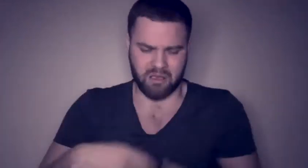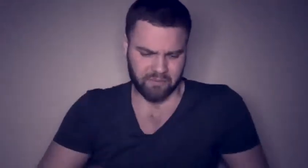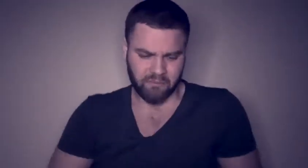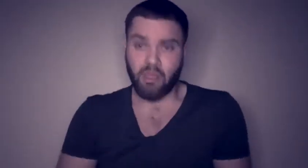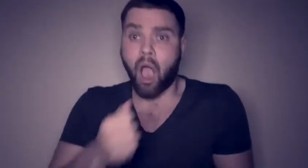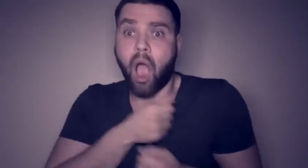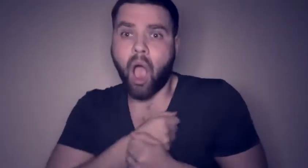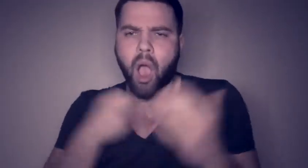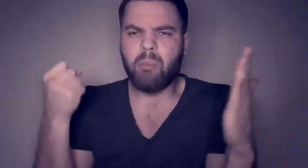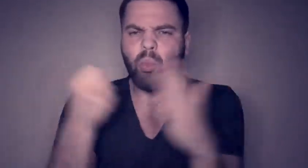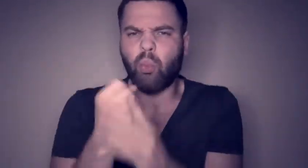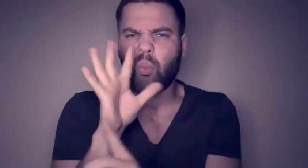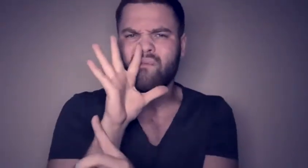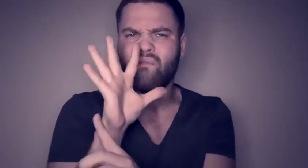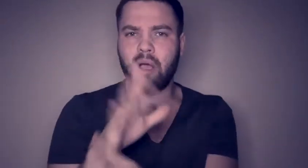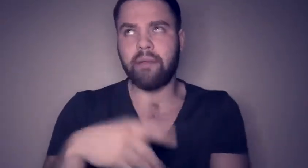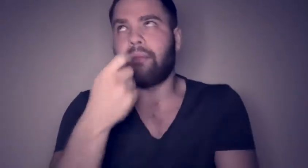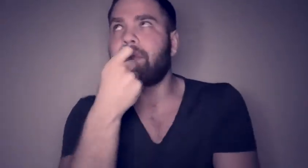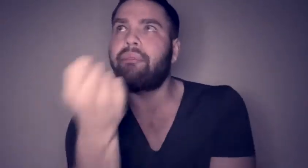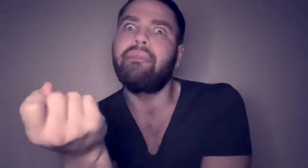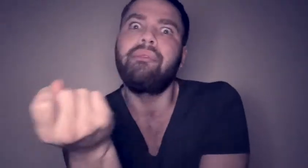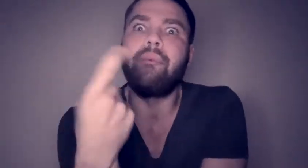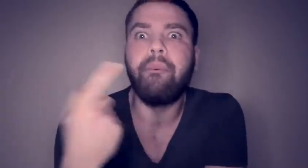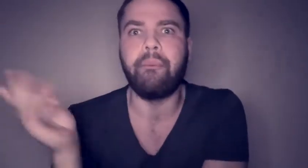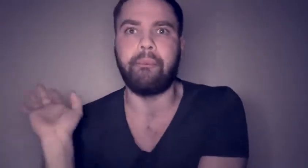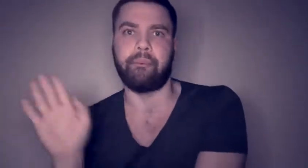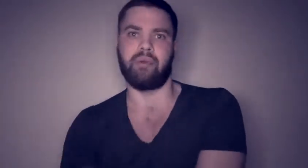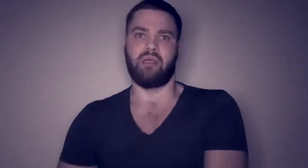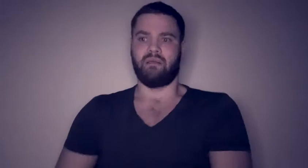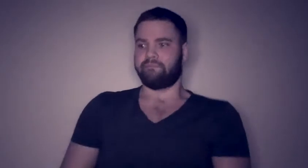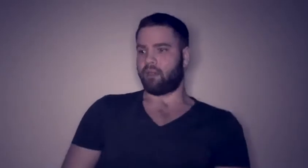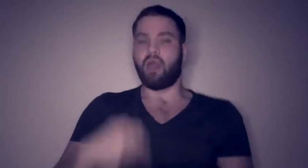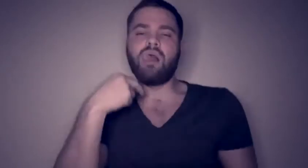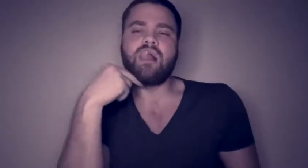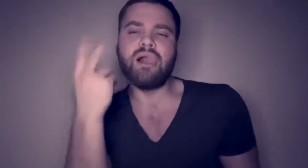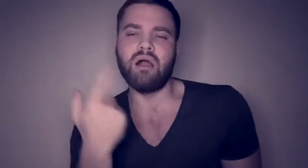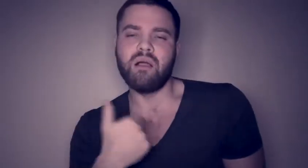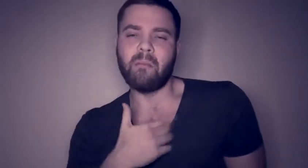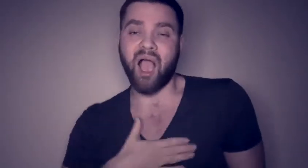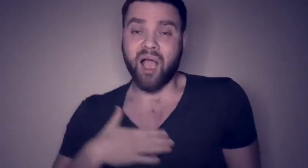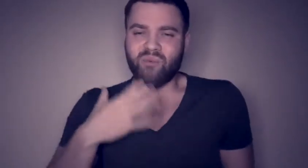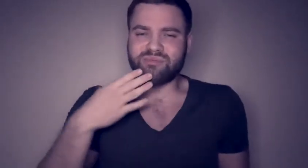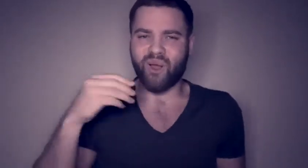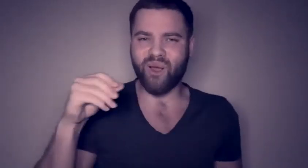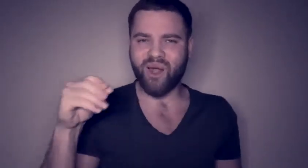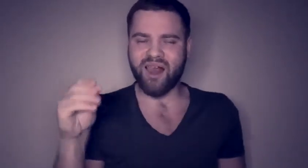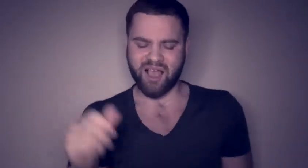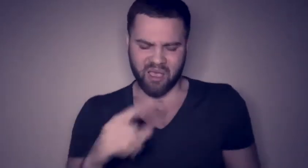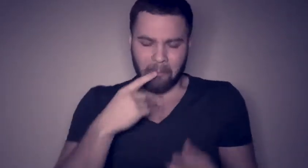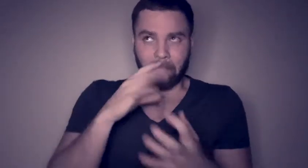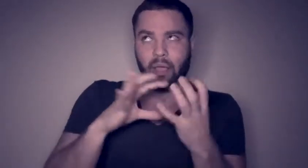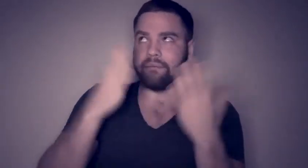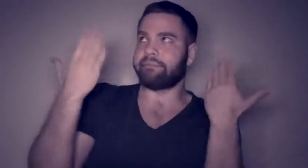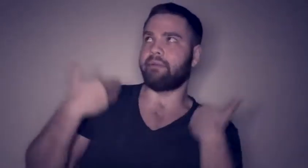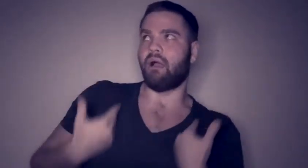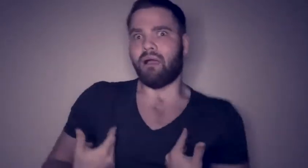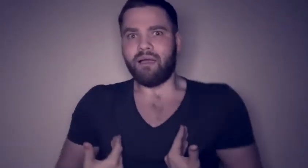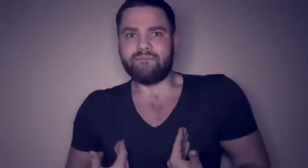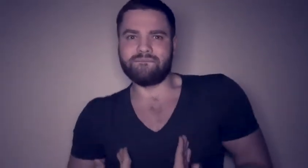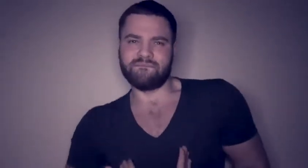To hate me crazy, shady, spit me all like hot wasabi. Lick me up, I'm sweet and salty, mix it up and down my body.